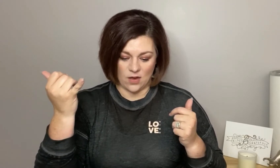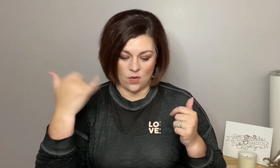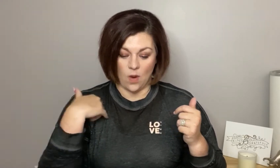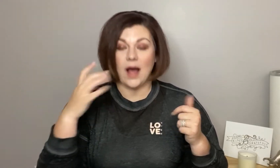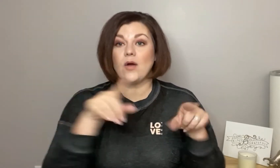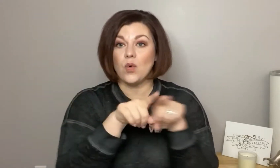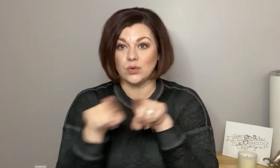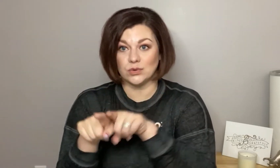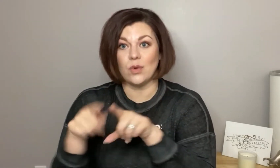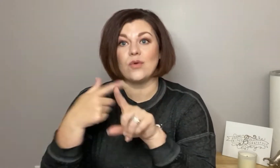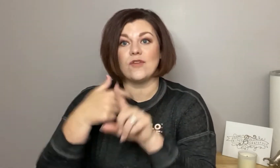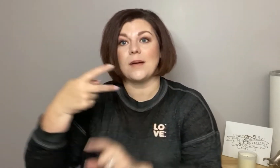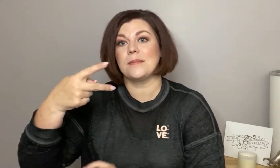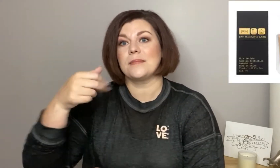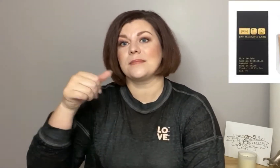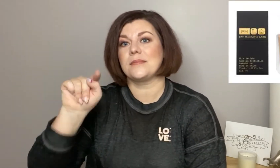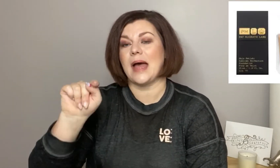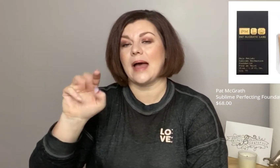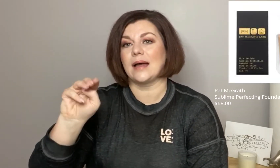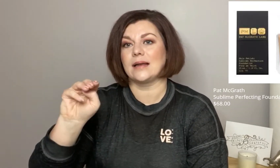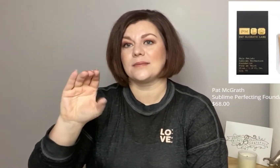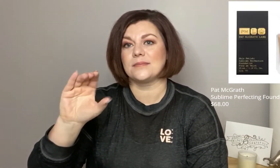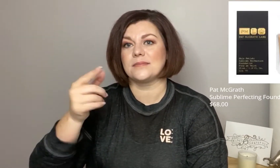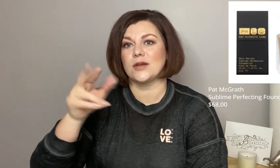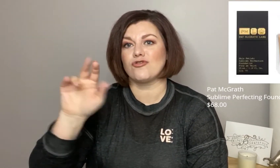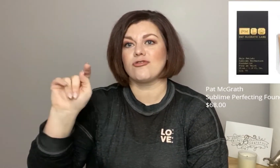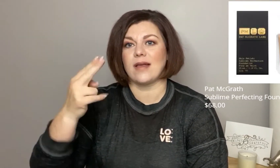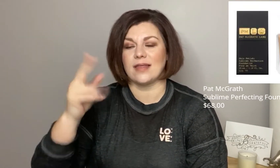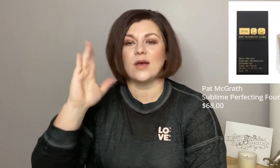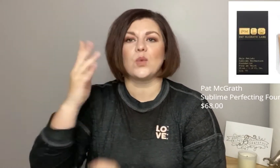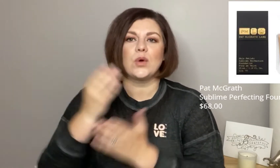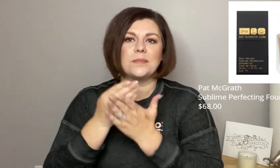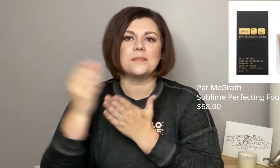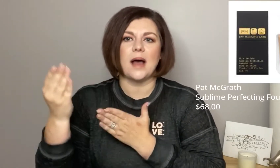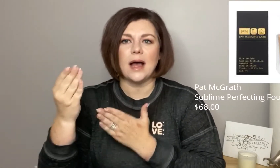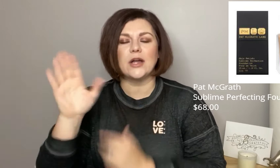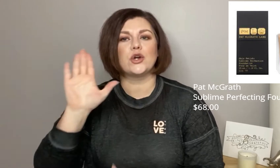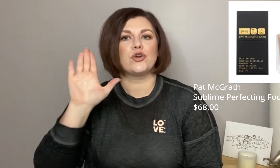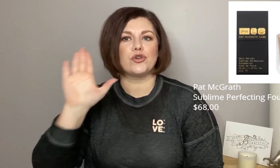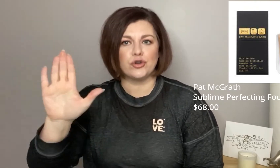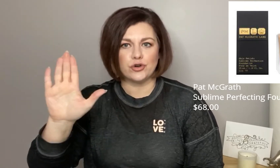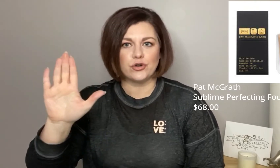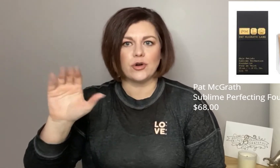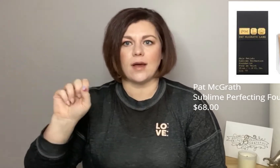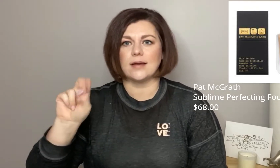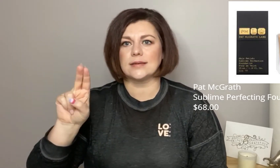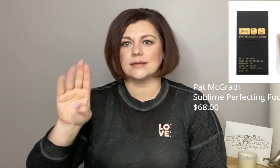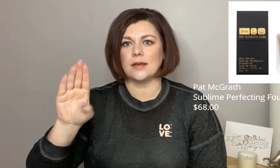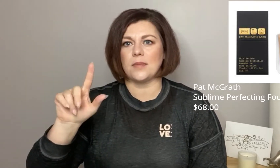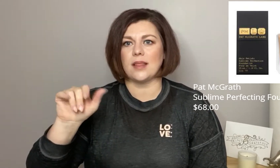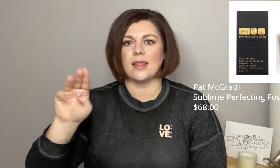Now, another item from Pat McGrath is the Sublime